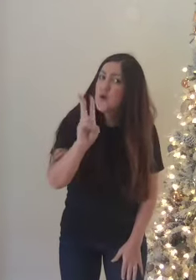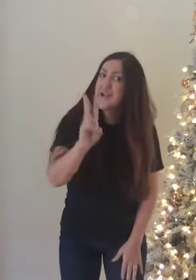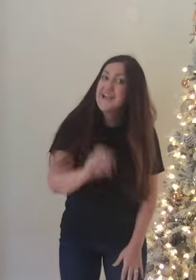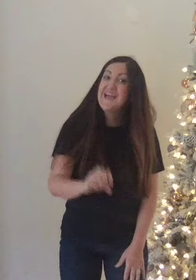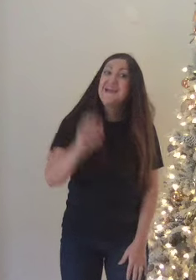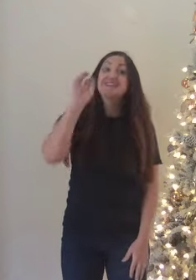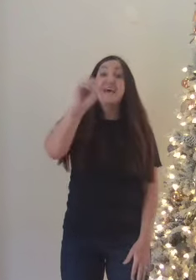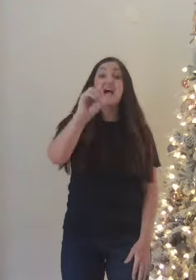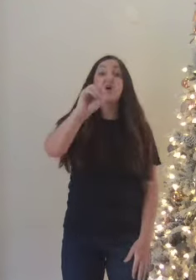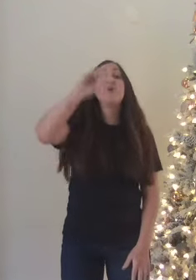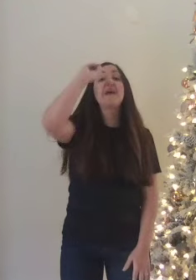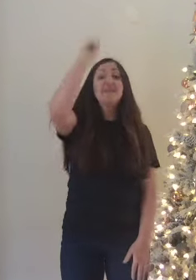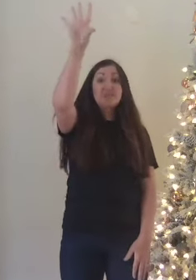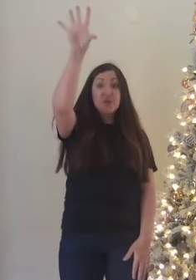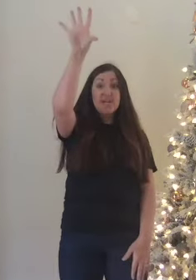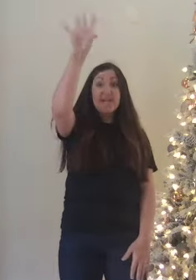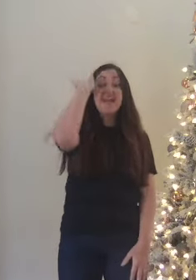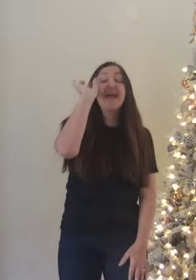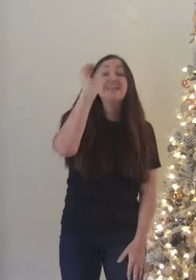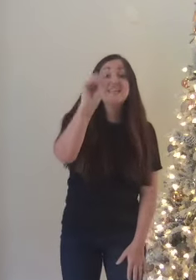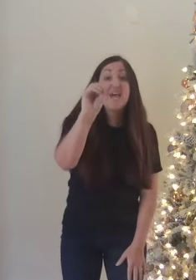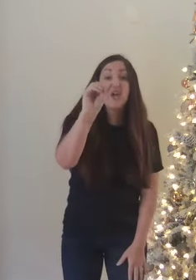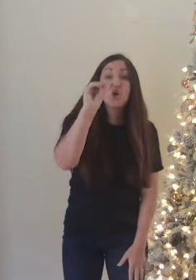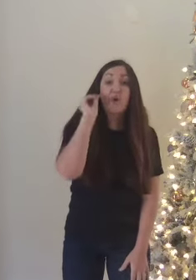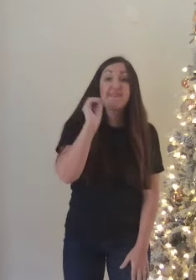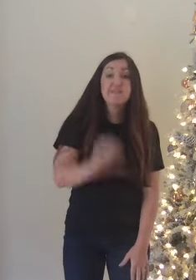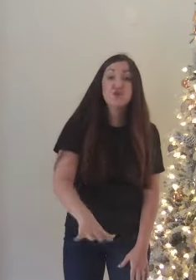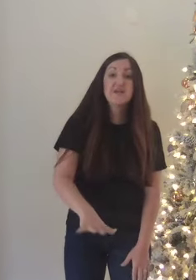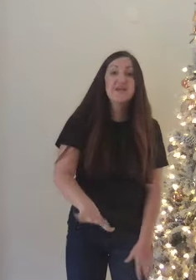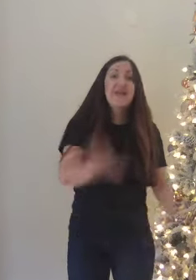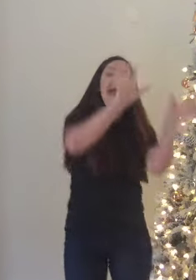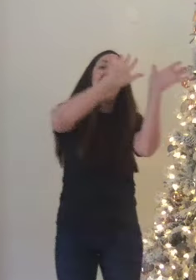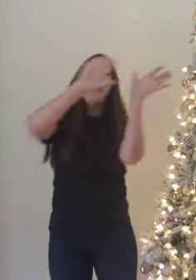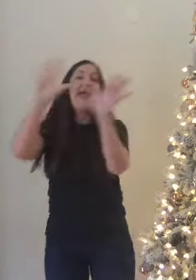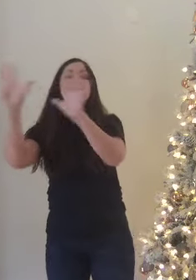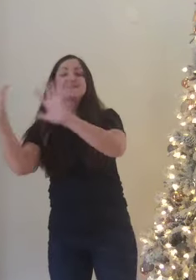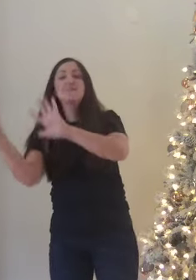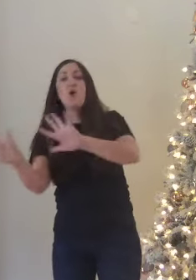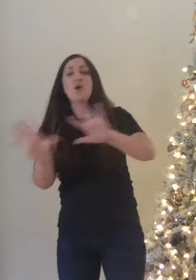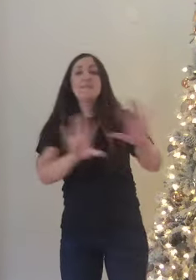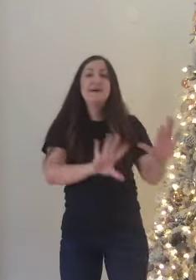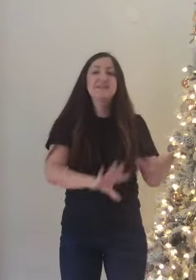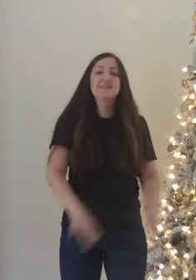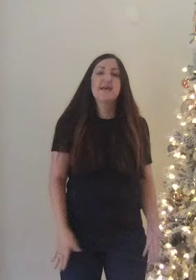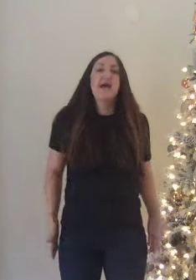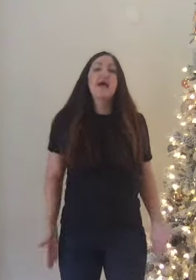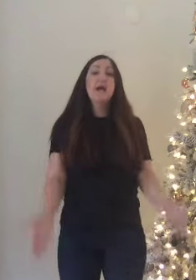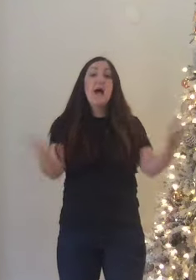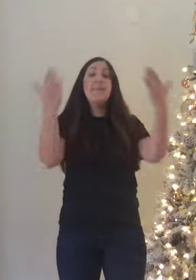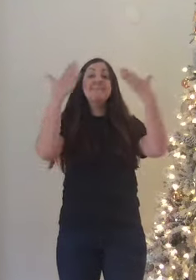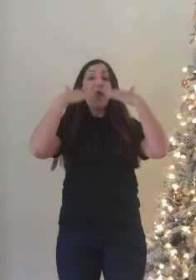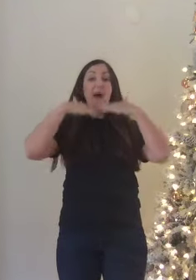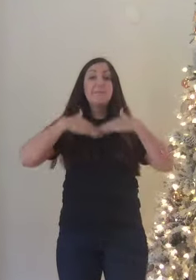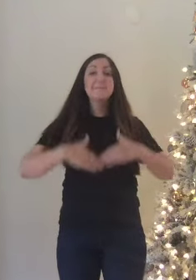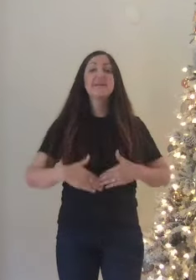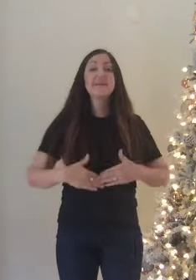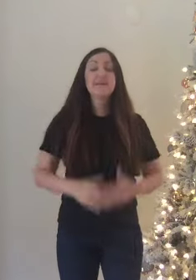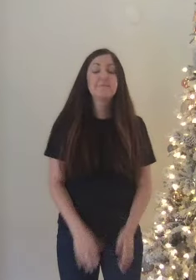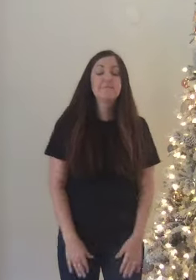3 decorate the tree decorate the tree some ornaments come help